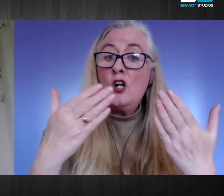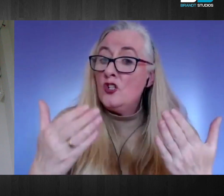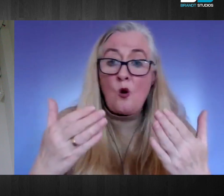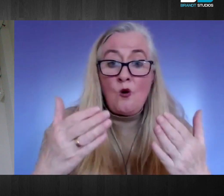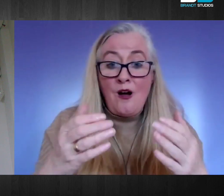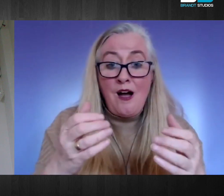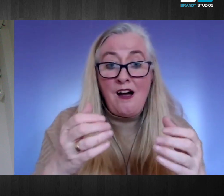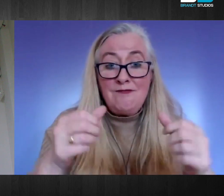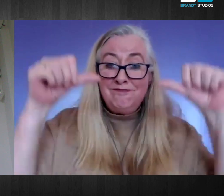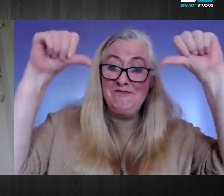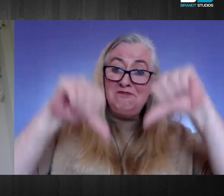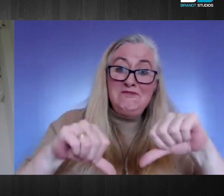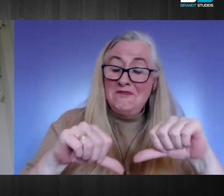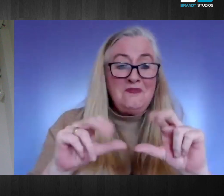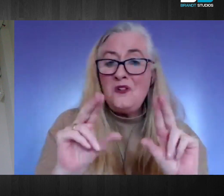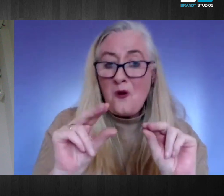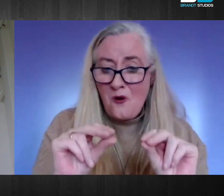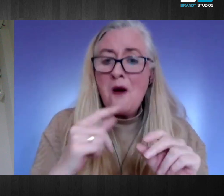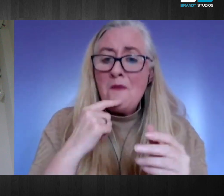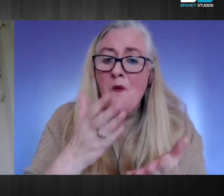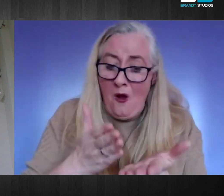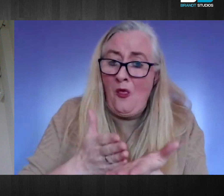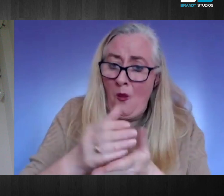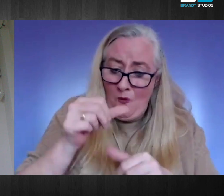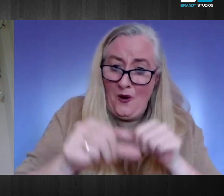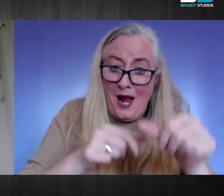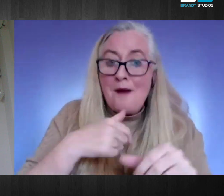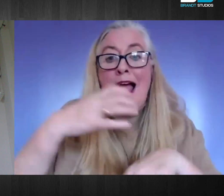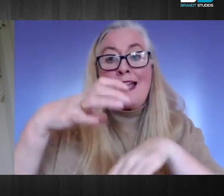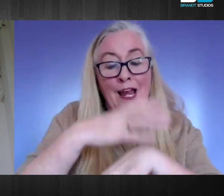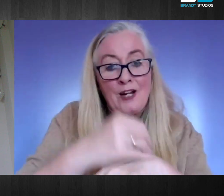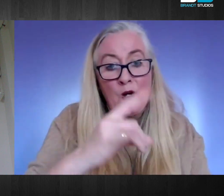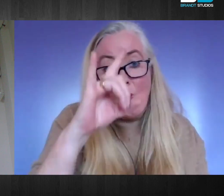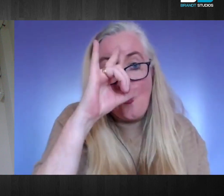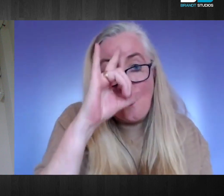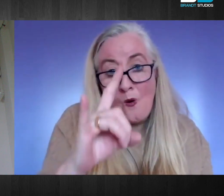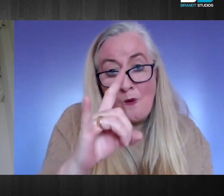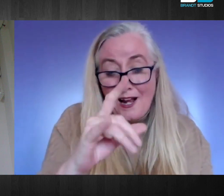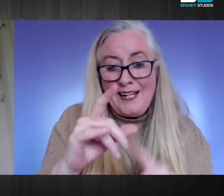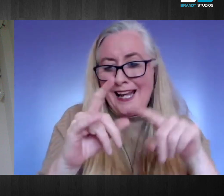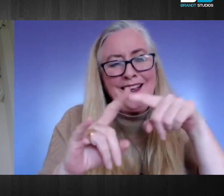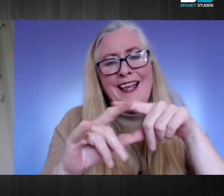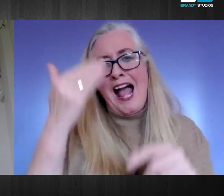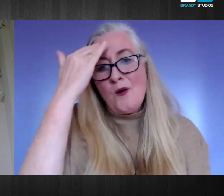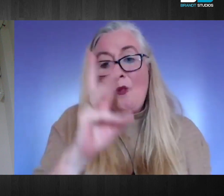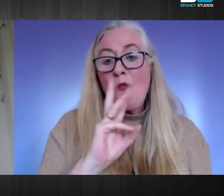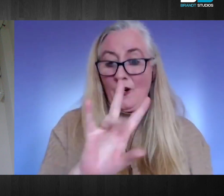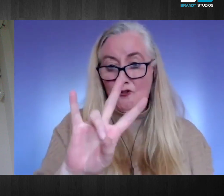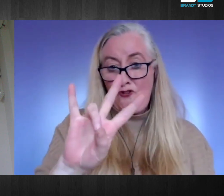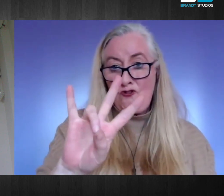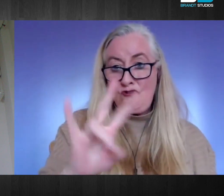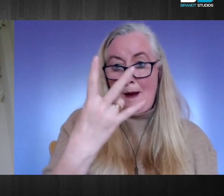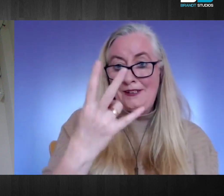With around two of the awards, I'm hoping that, irrespective of the word rapid, the patient and